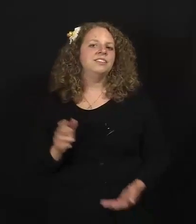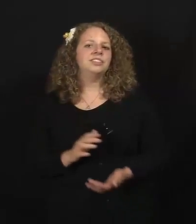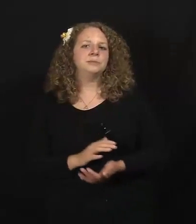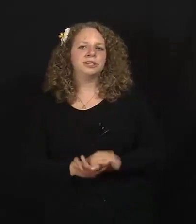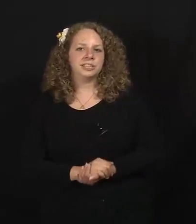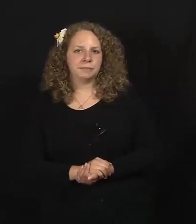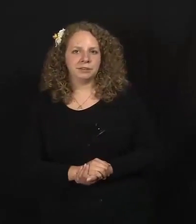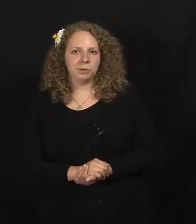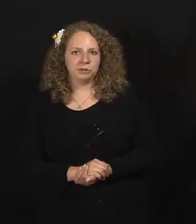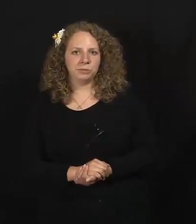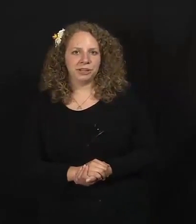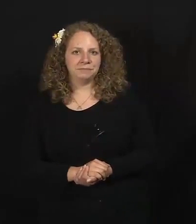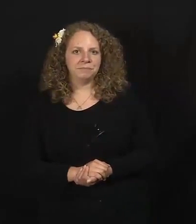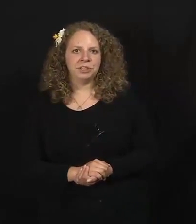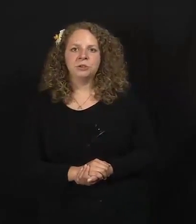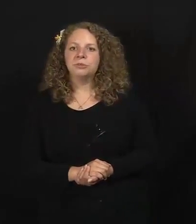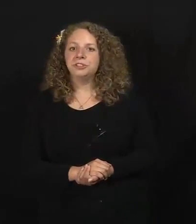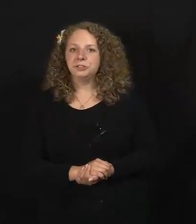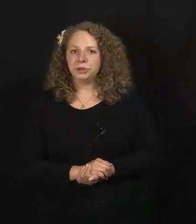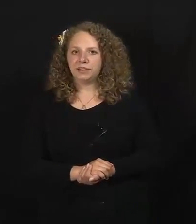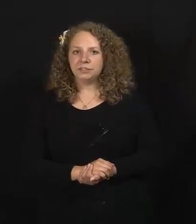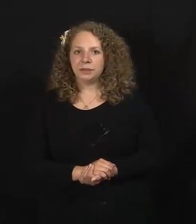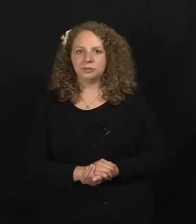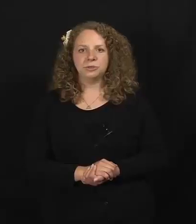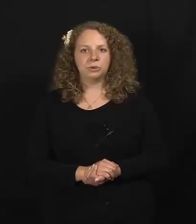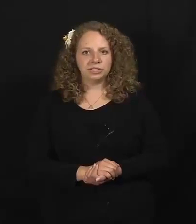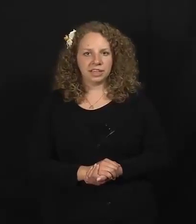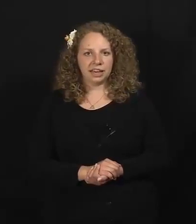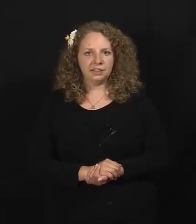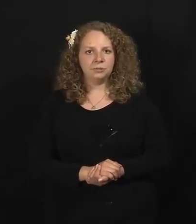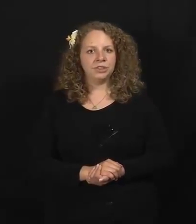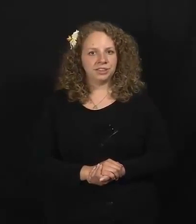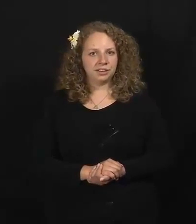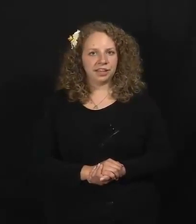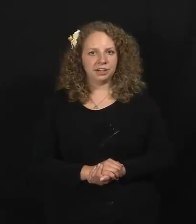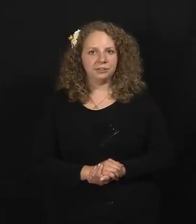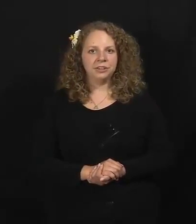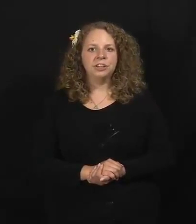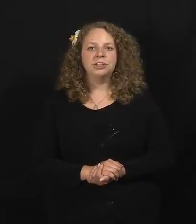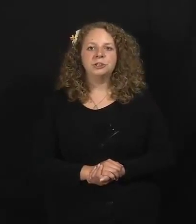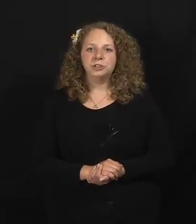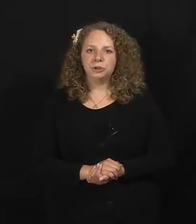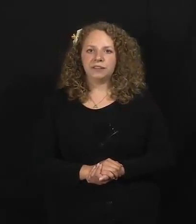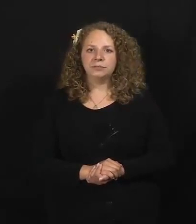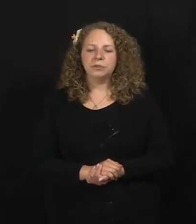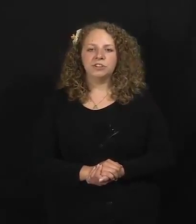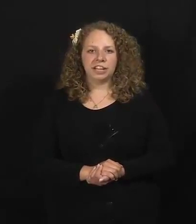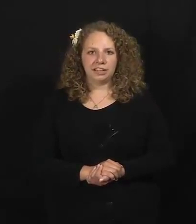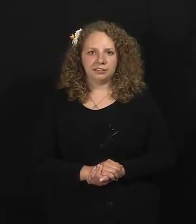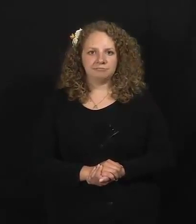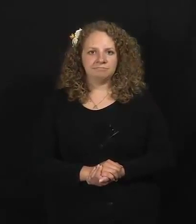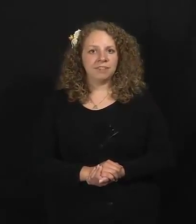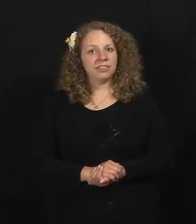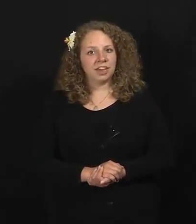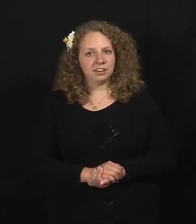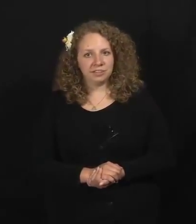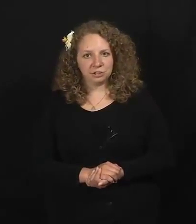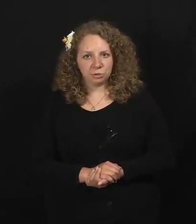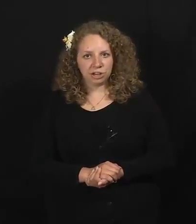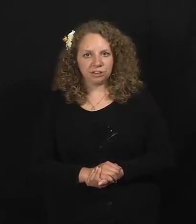This brings up an important point. When you do have to bounce or slide within a letter, you do have to move your hand. At the end of each word,